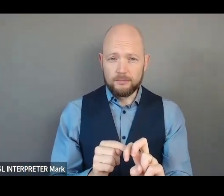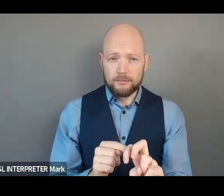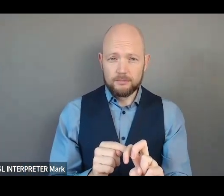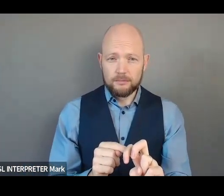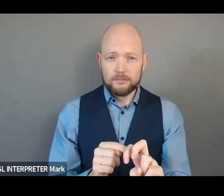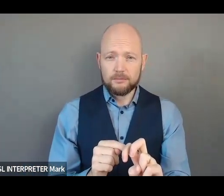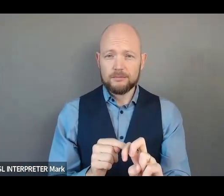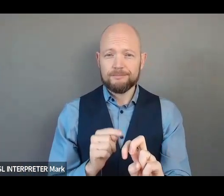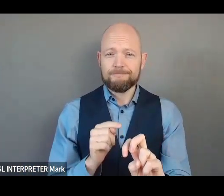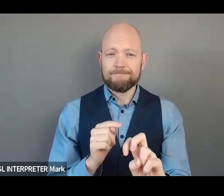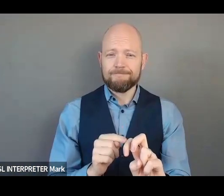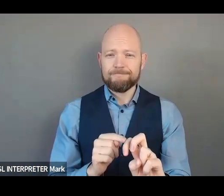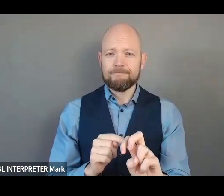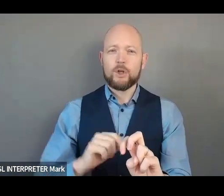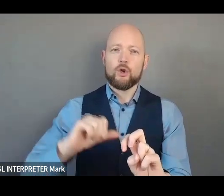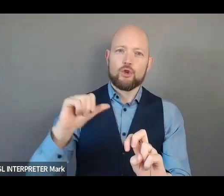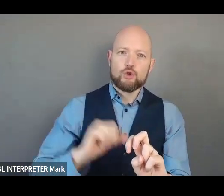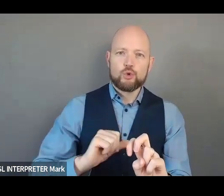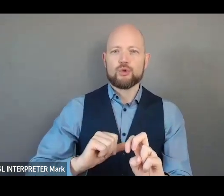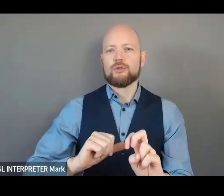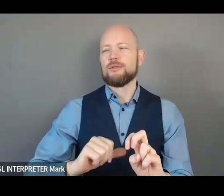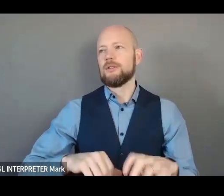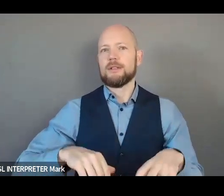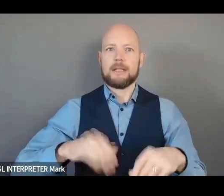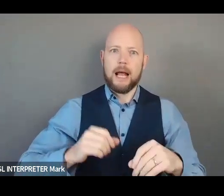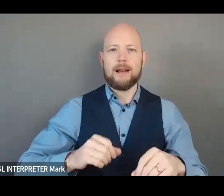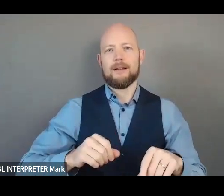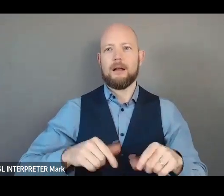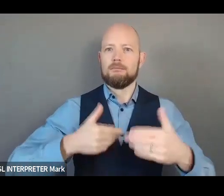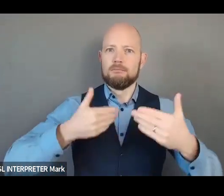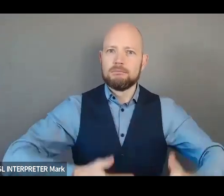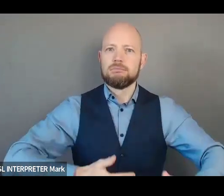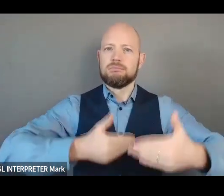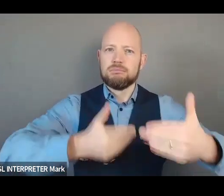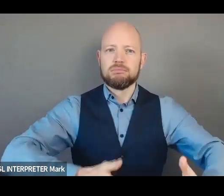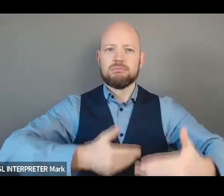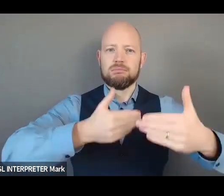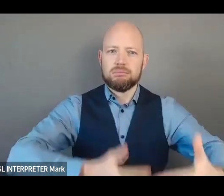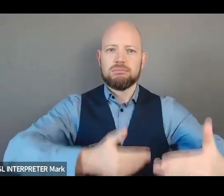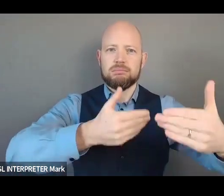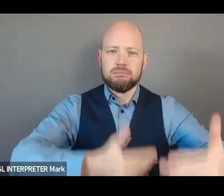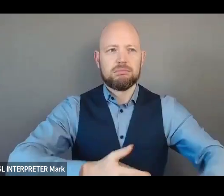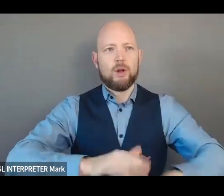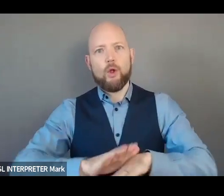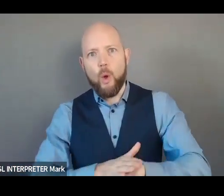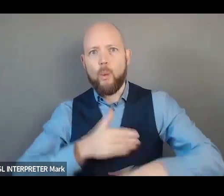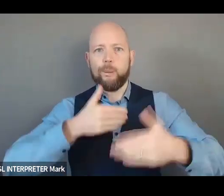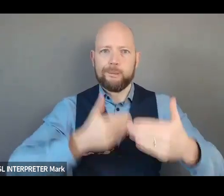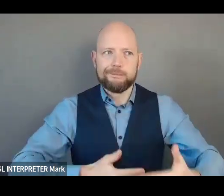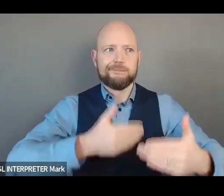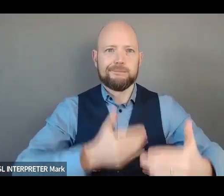neat, and interventions start on the day you say, right, today's the day we start the intervention. And I think Diane Guy's in the room somewhere, I can't